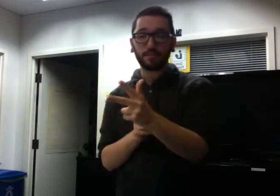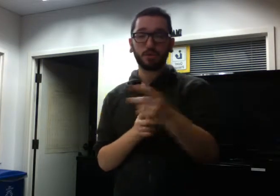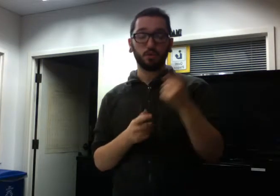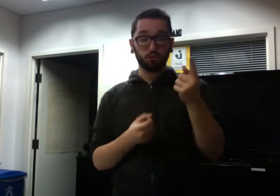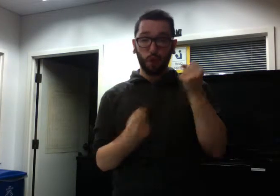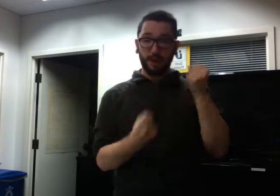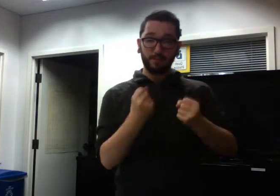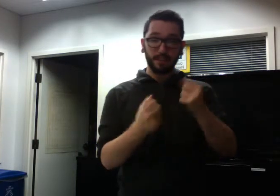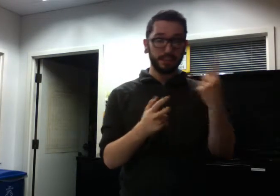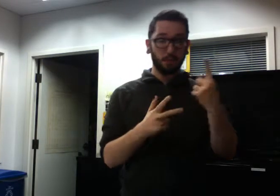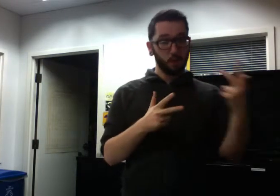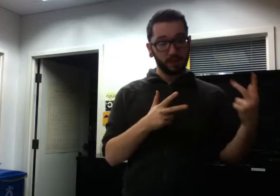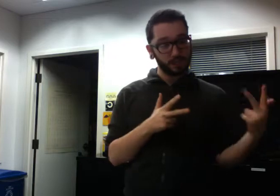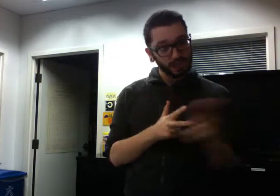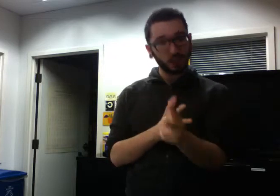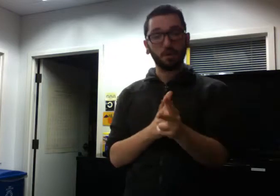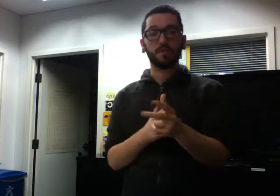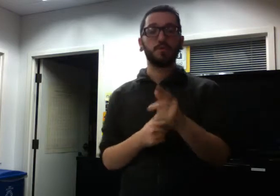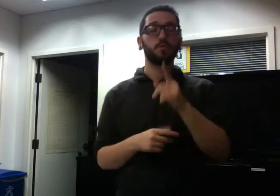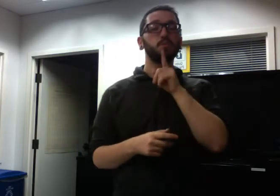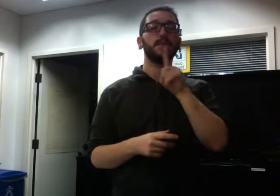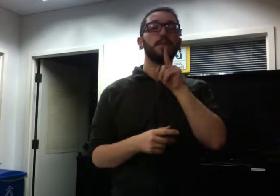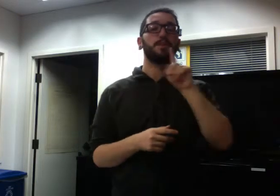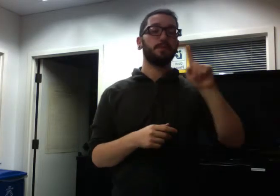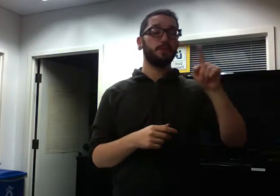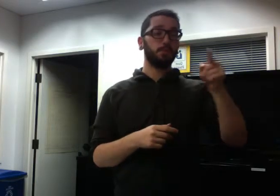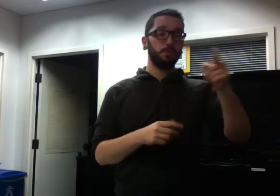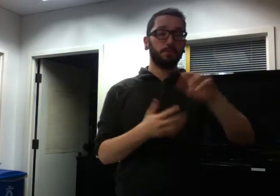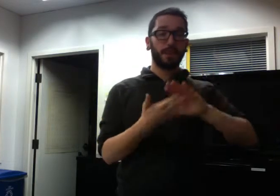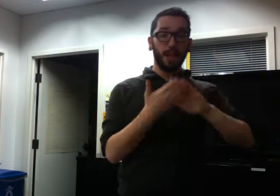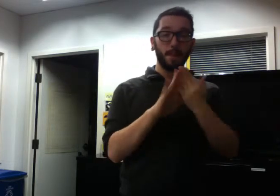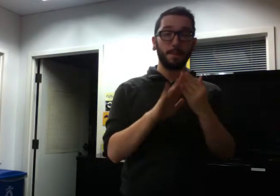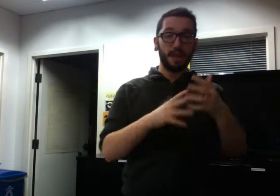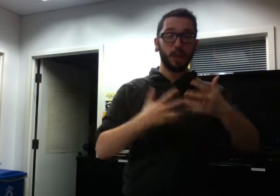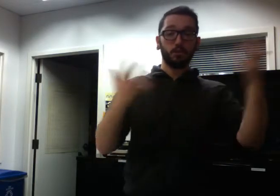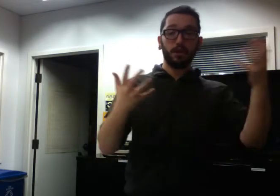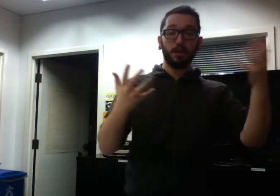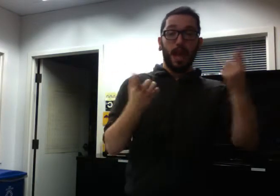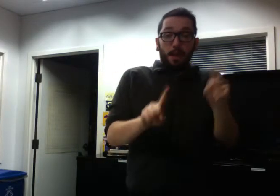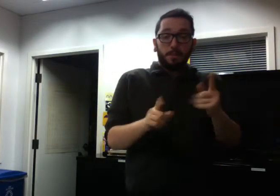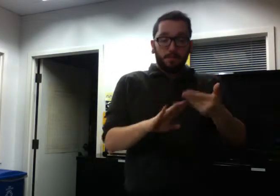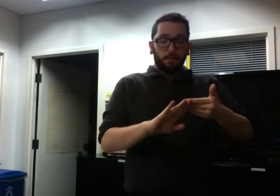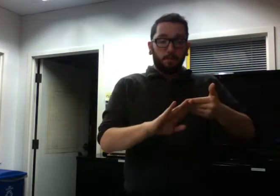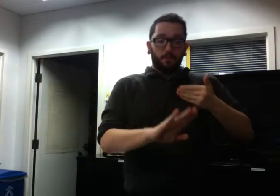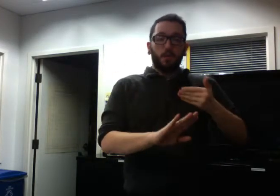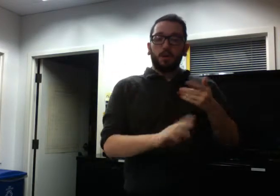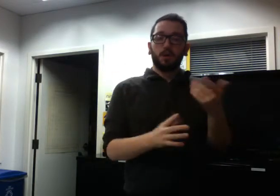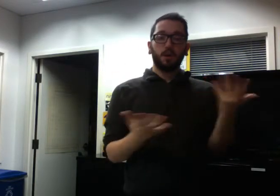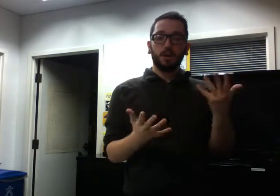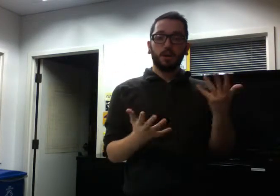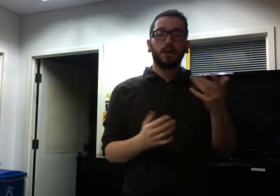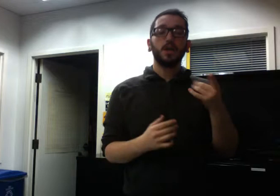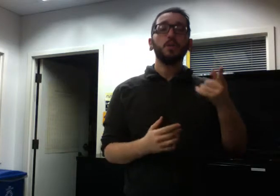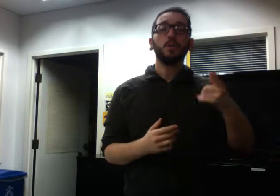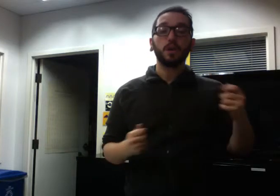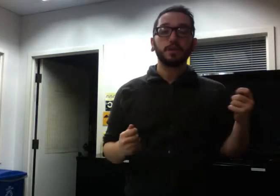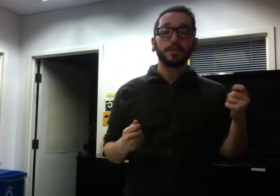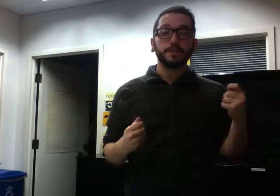that actually occurred was that you experienced a fear of having a collision. The anger was actually based